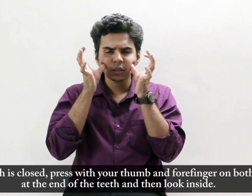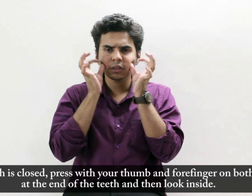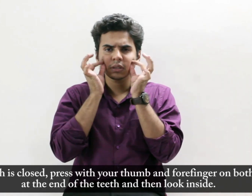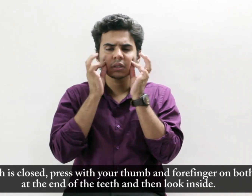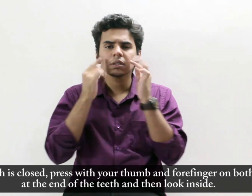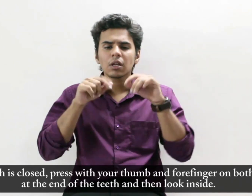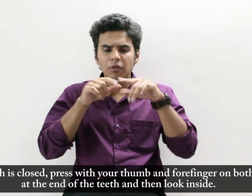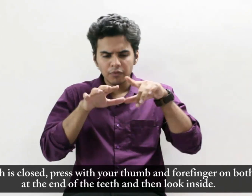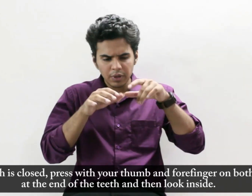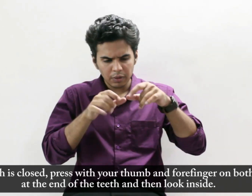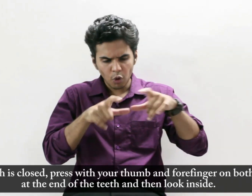inside.